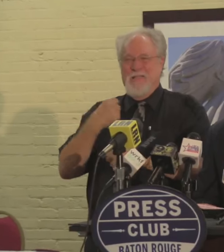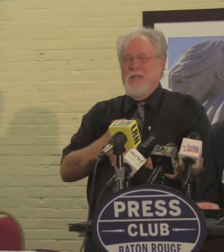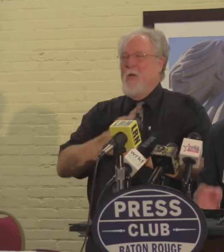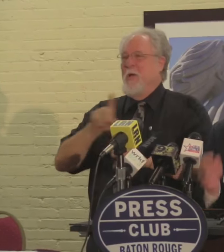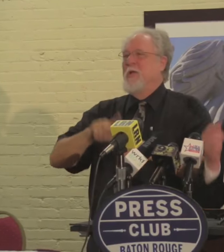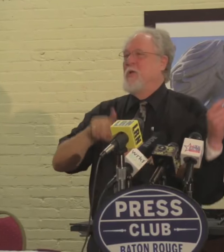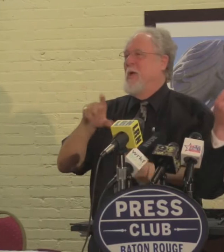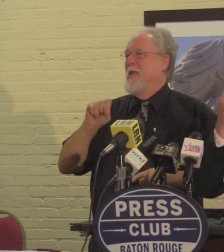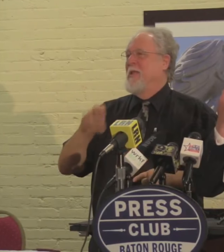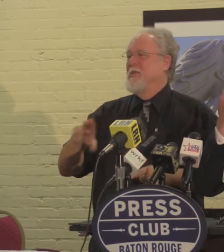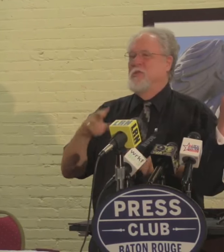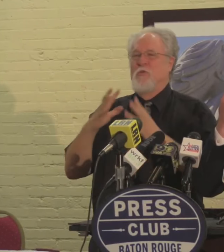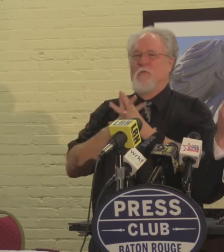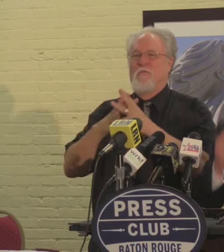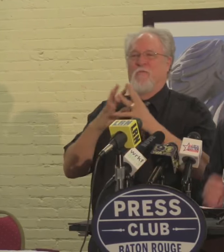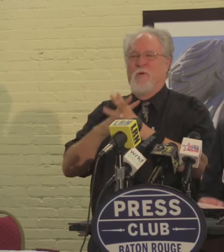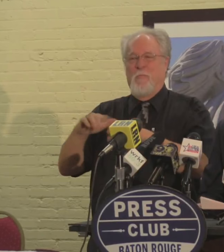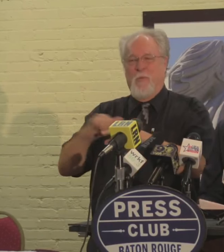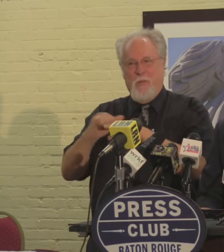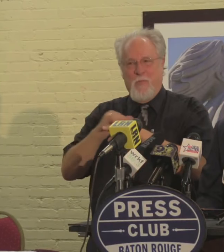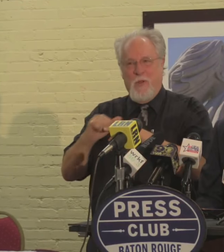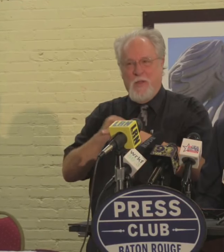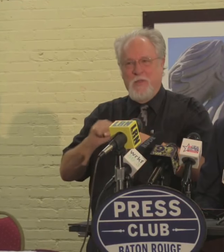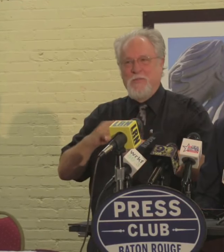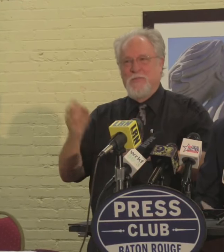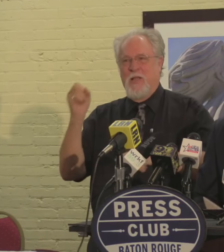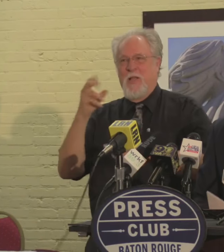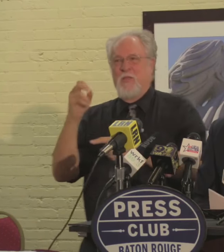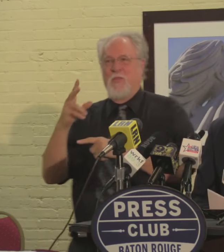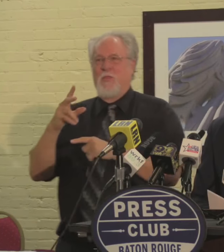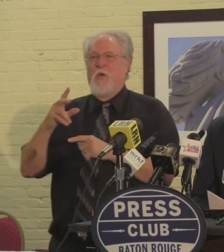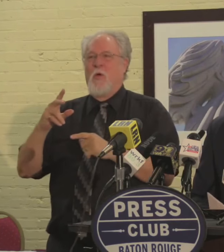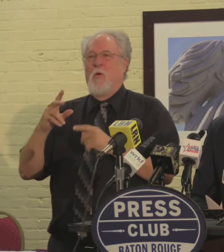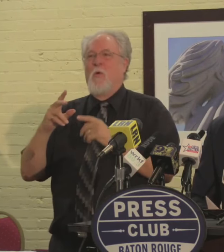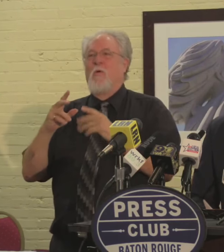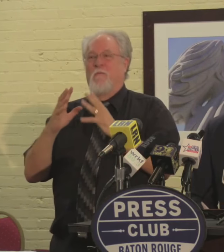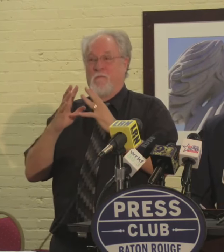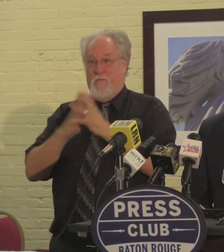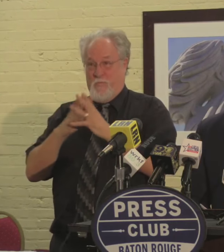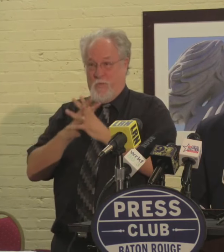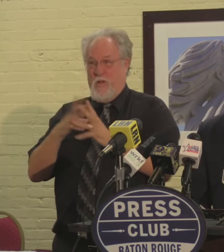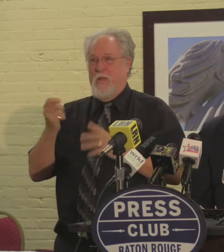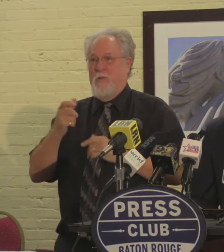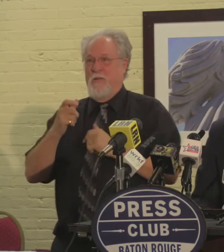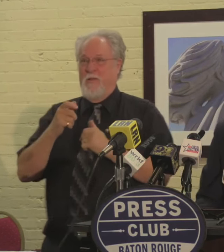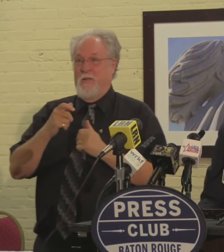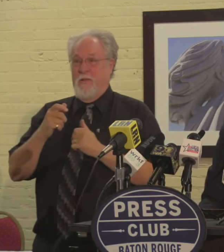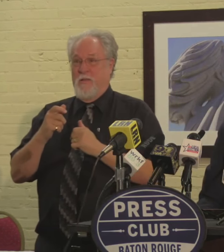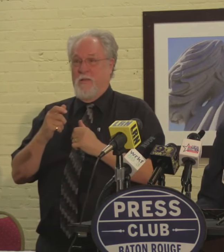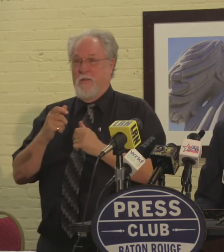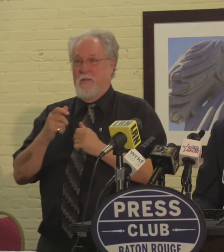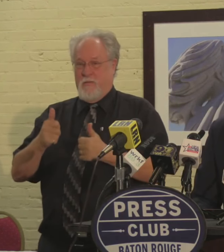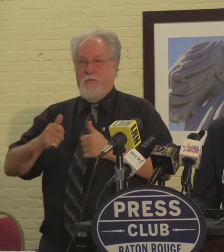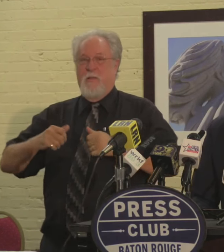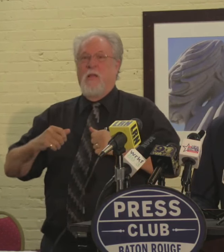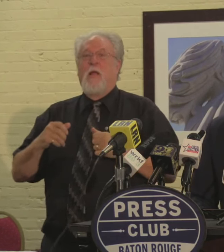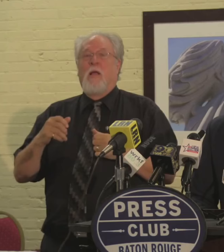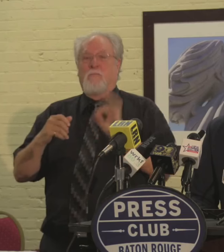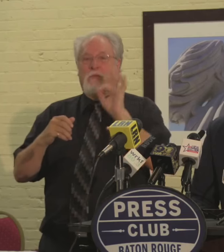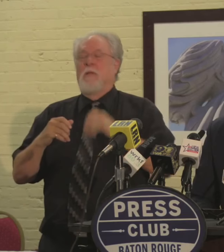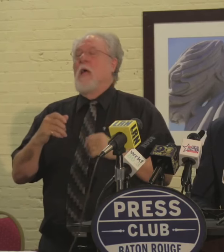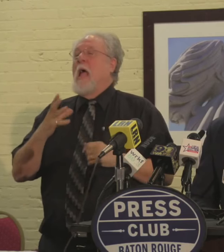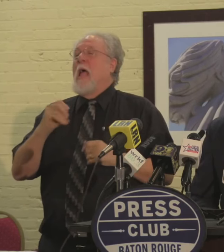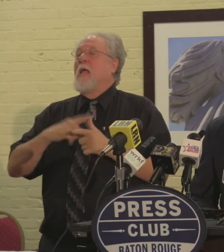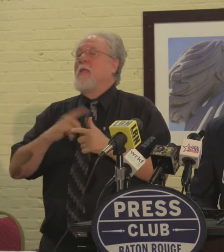LSU football practice and throw the football a little bit. So it's a great Saints game yesterday, and they get to play again this weekend.